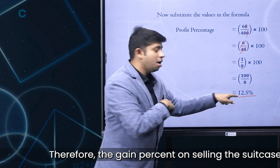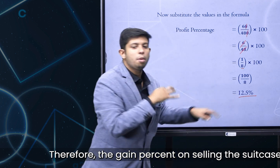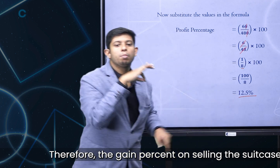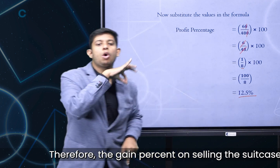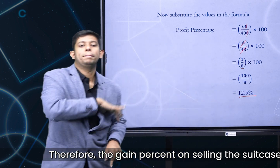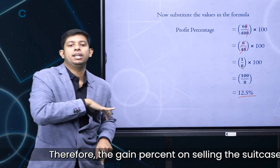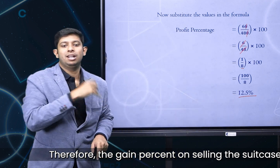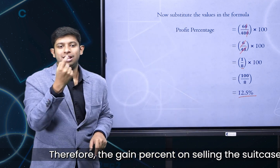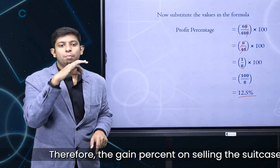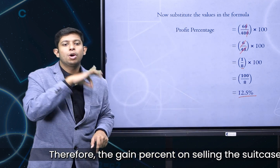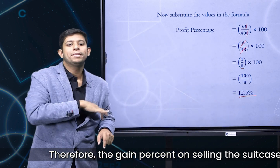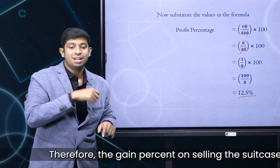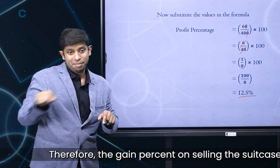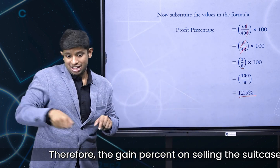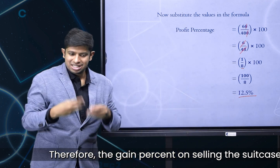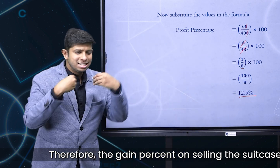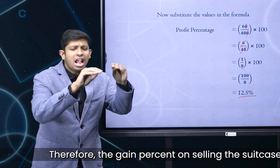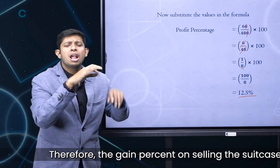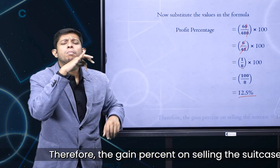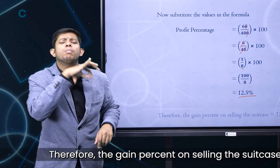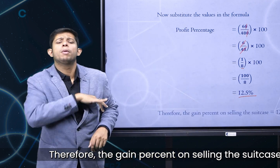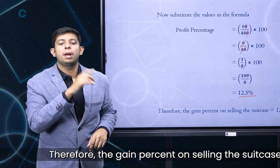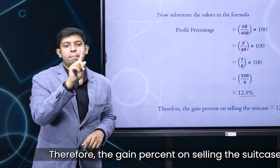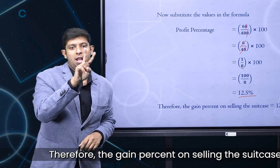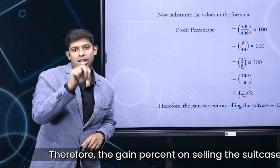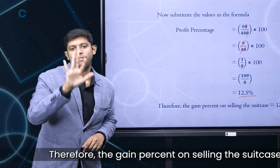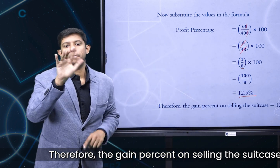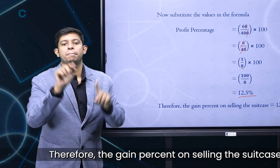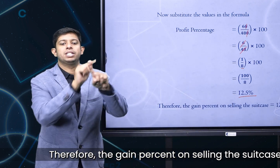Therefore, the gain percent on selling the suitcase is equal to 12.5%.